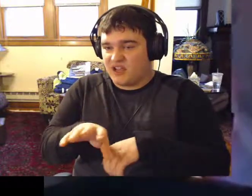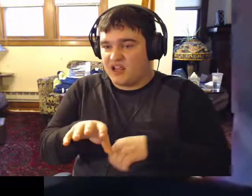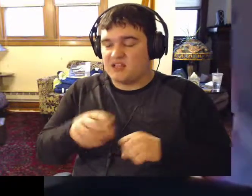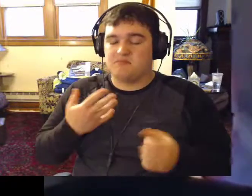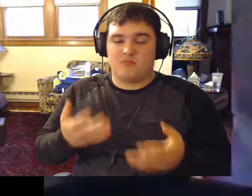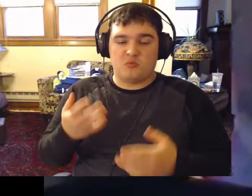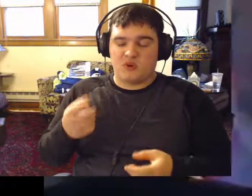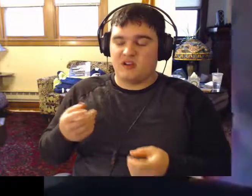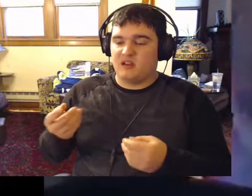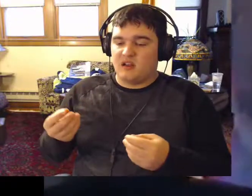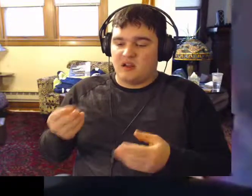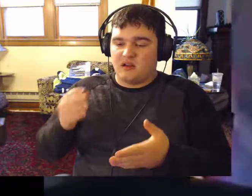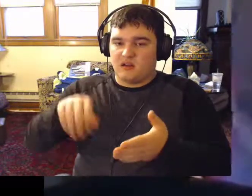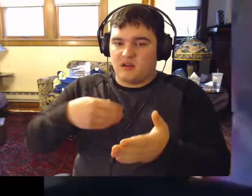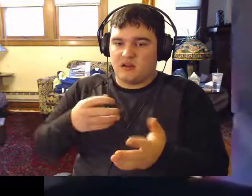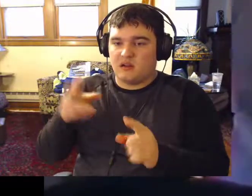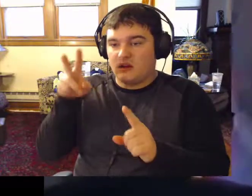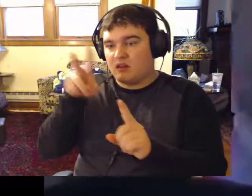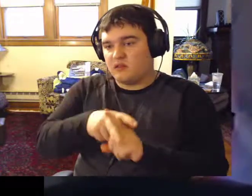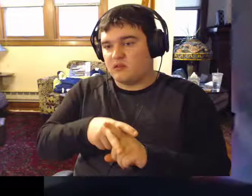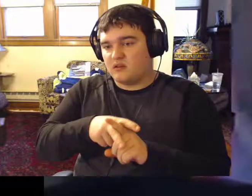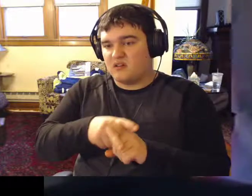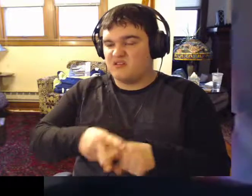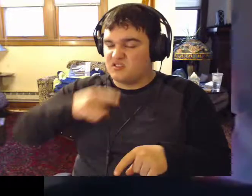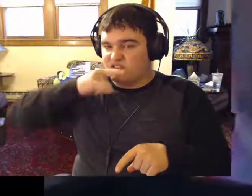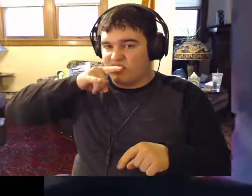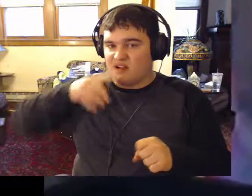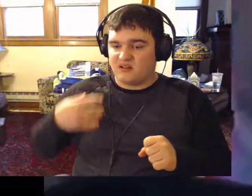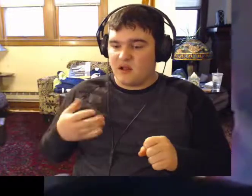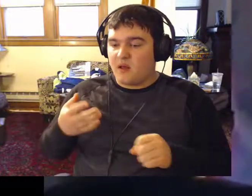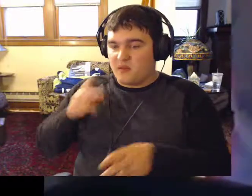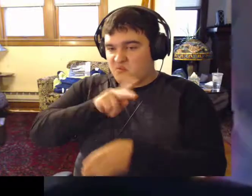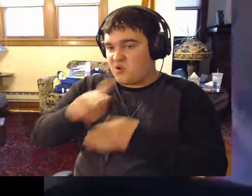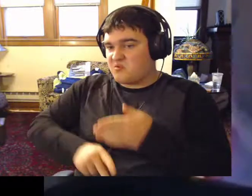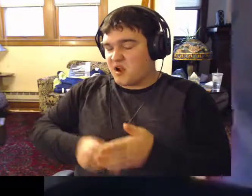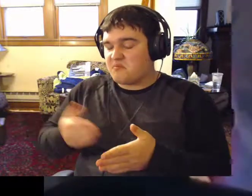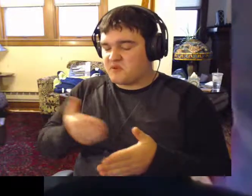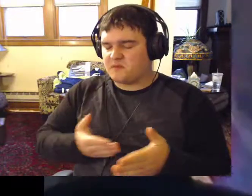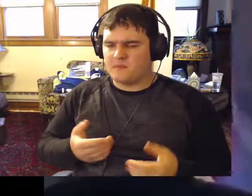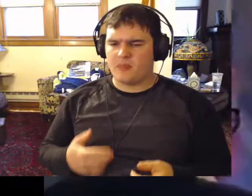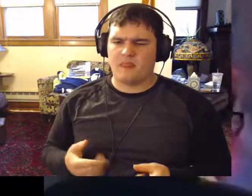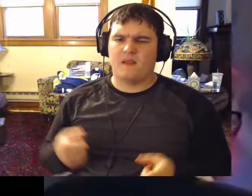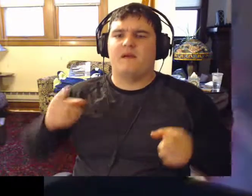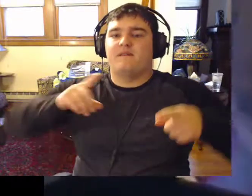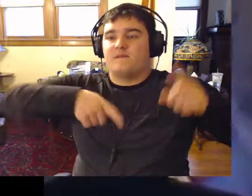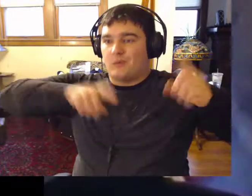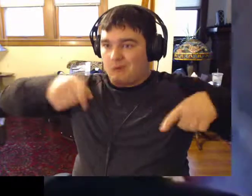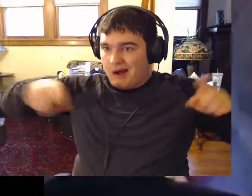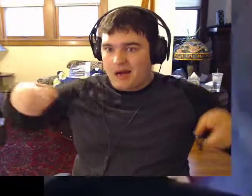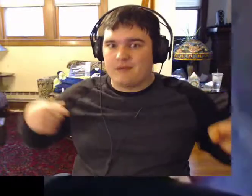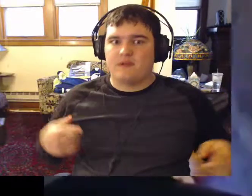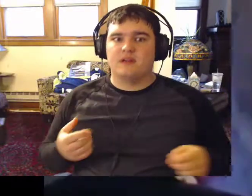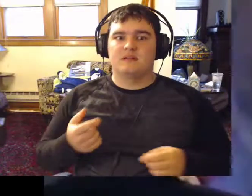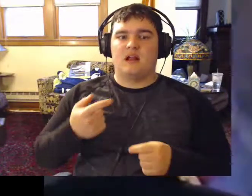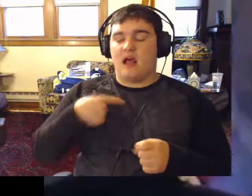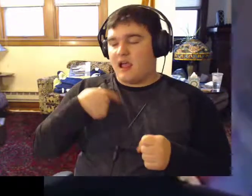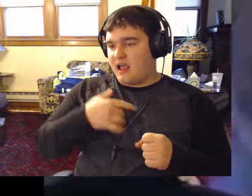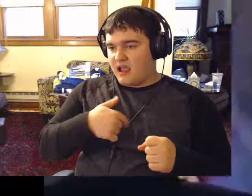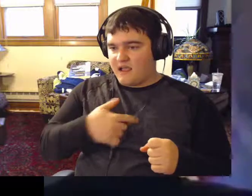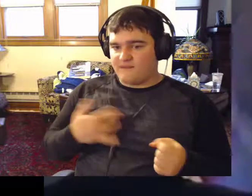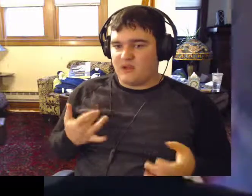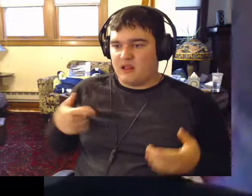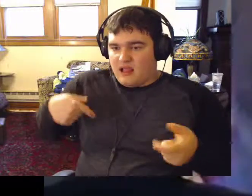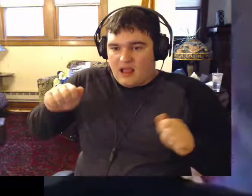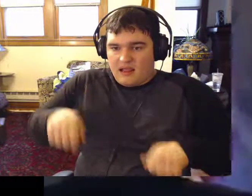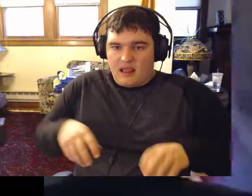child on a program at the school. There's a variety of things that I feel I can do as an administrator in this school